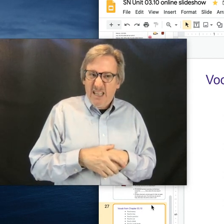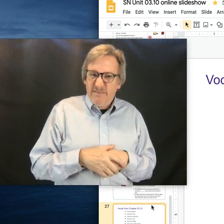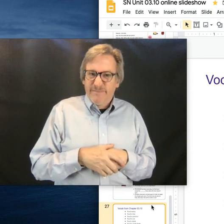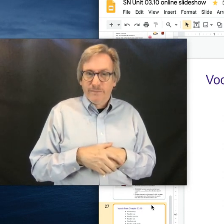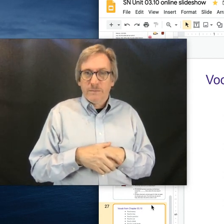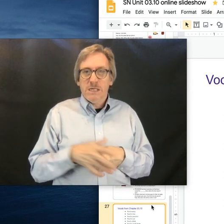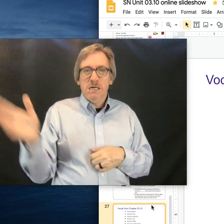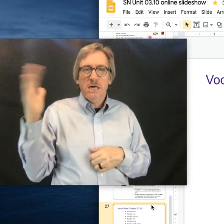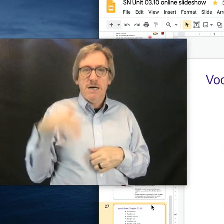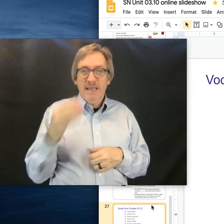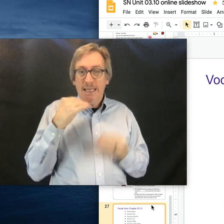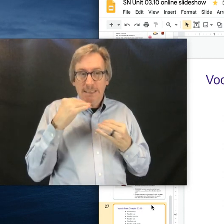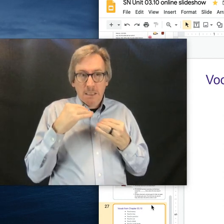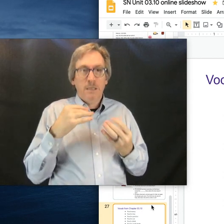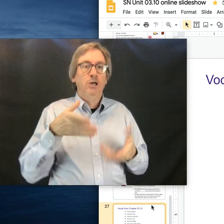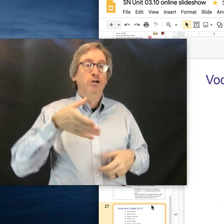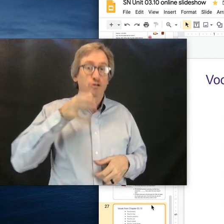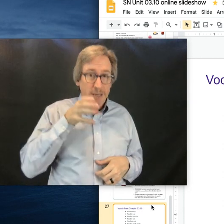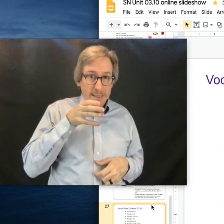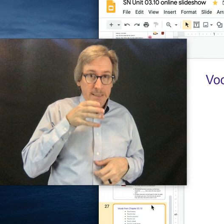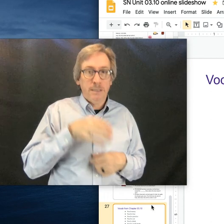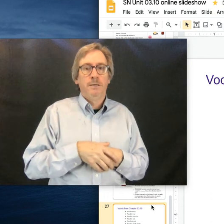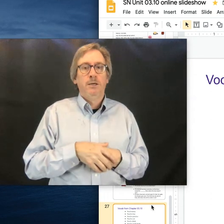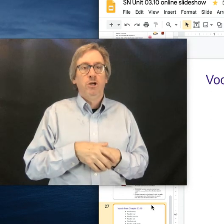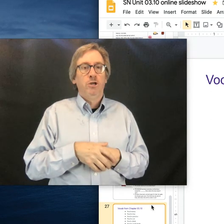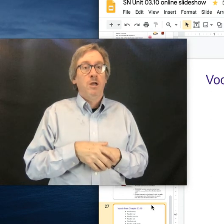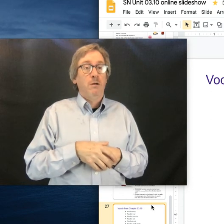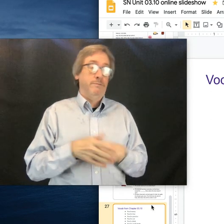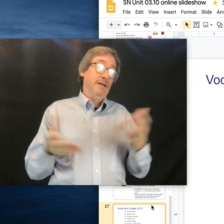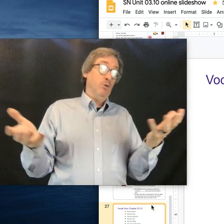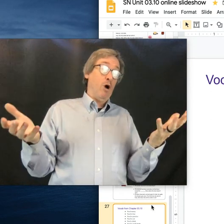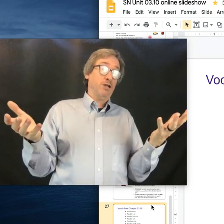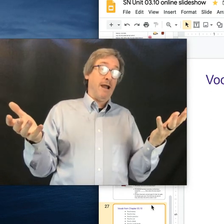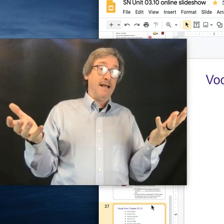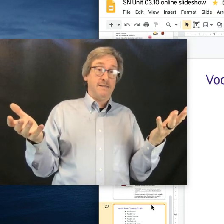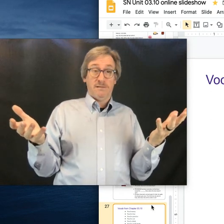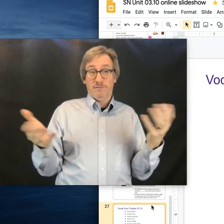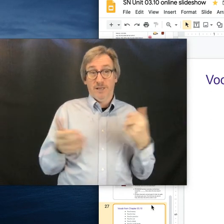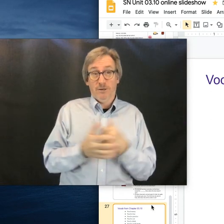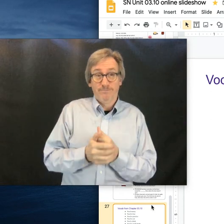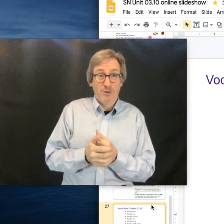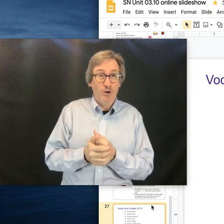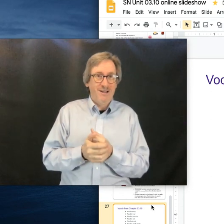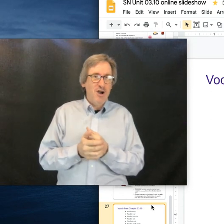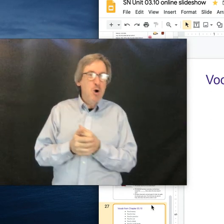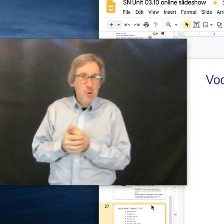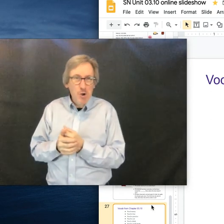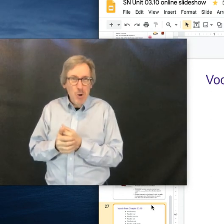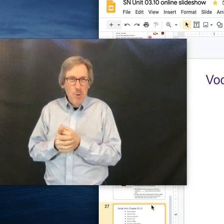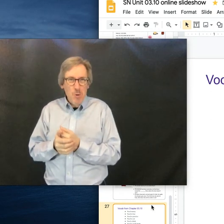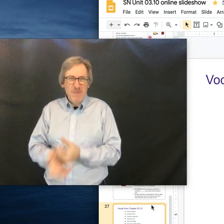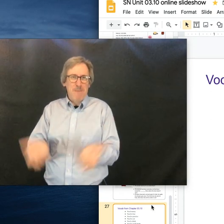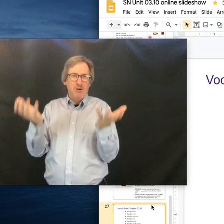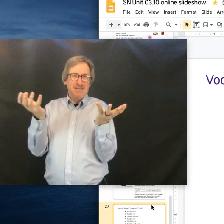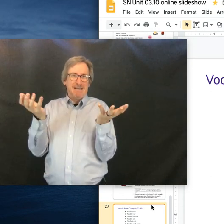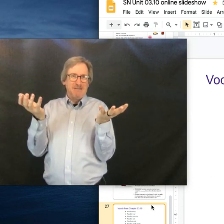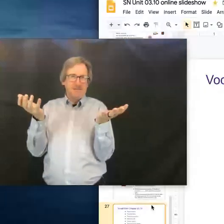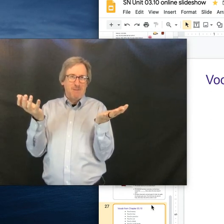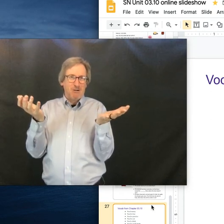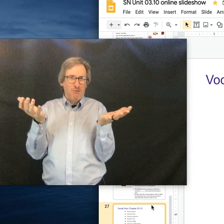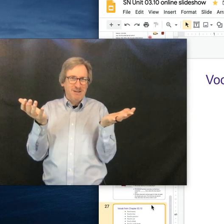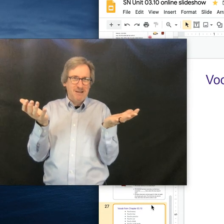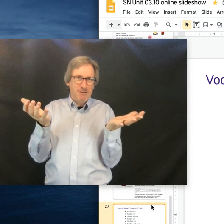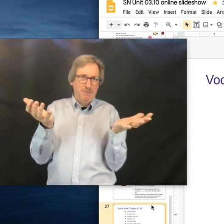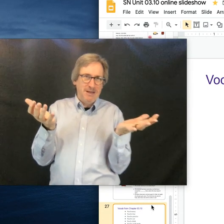I think. Eat, drink, need to wash our hands, Who knew when they put together